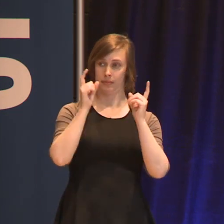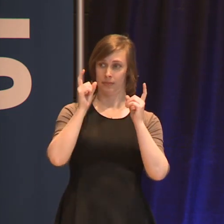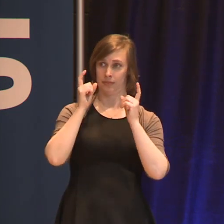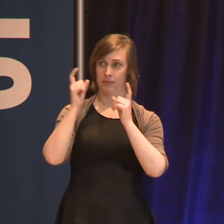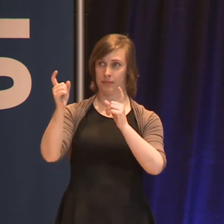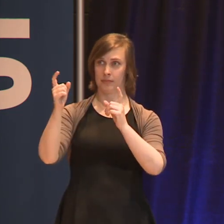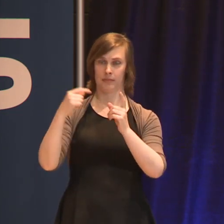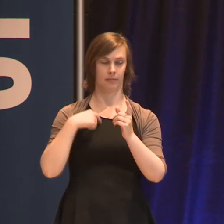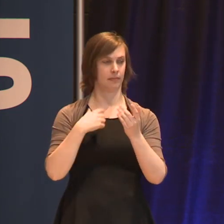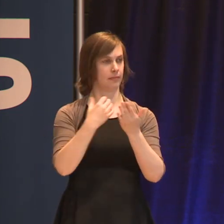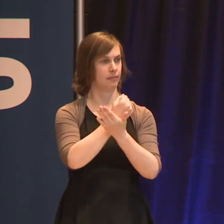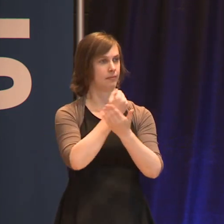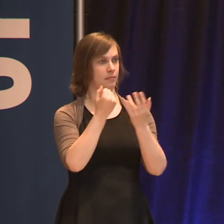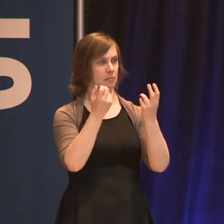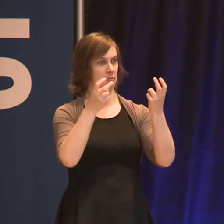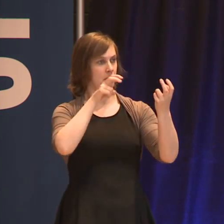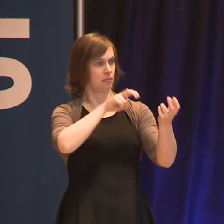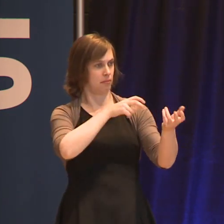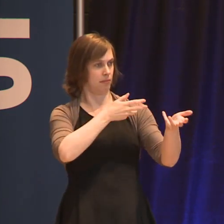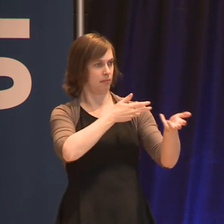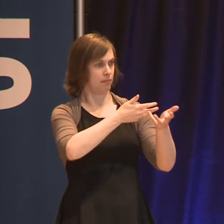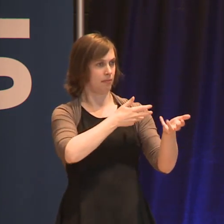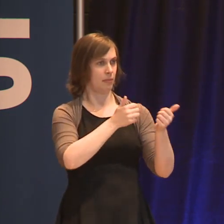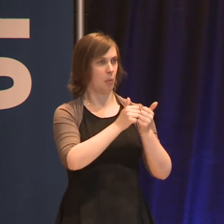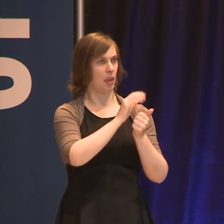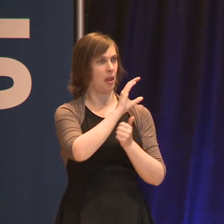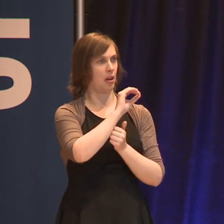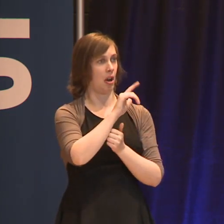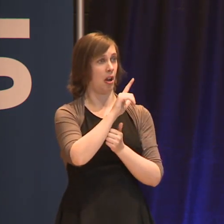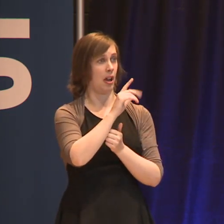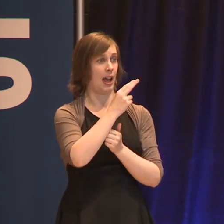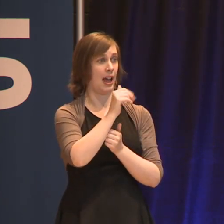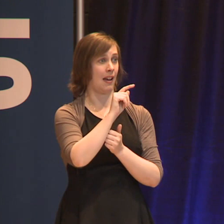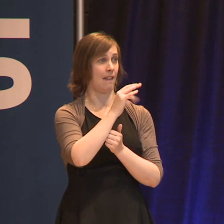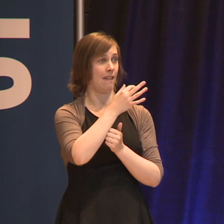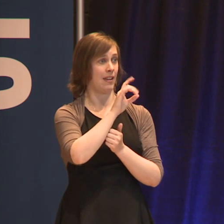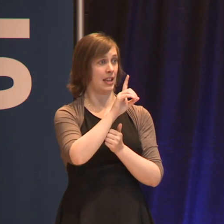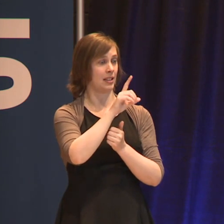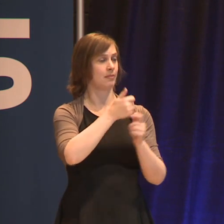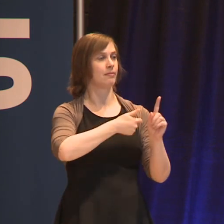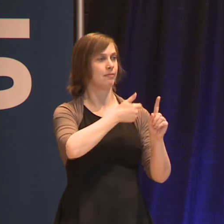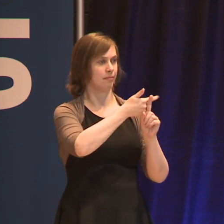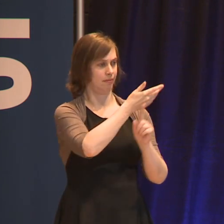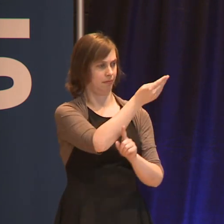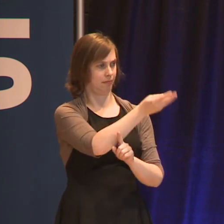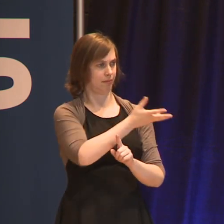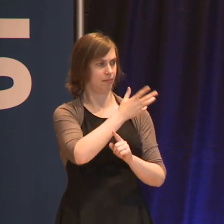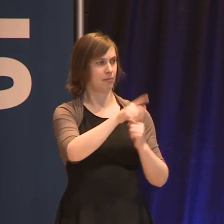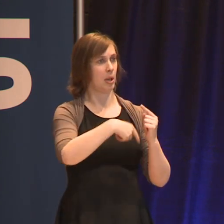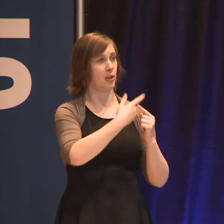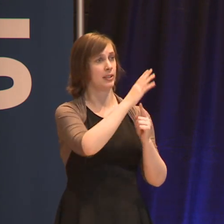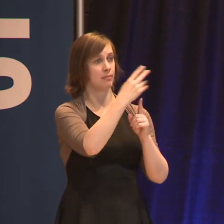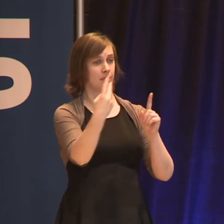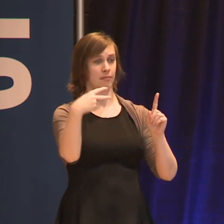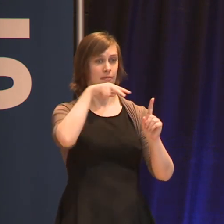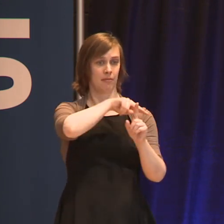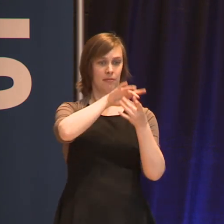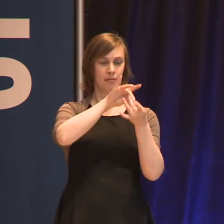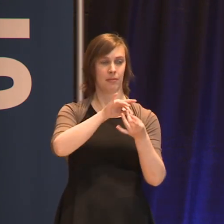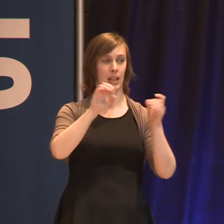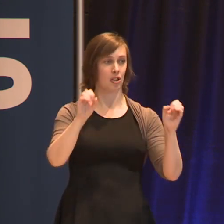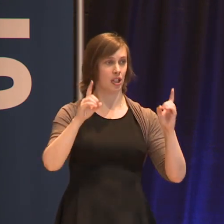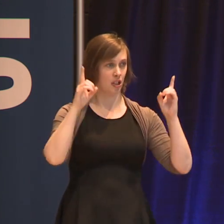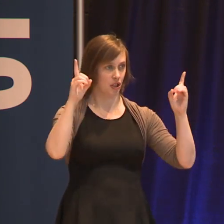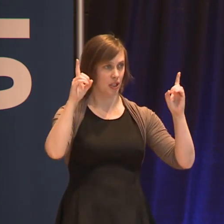Hadfield, during which time he shared with me his views on education and the power of continuous learning to live a life